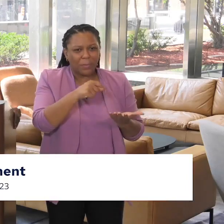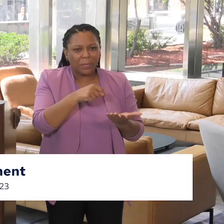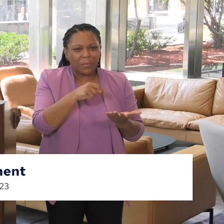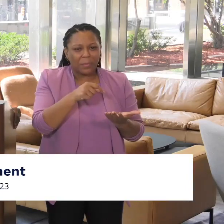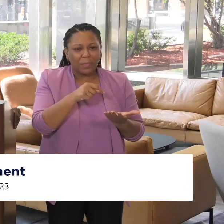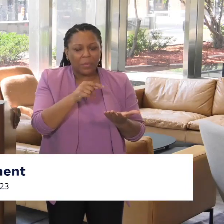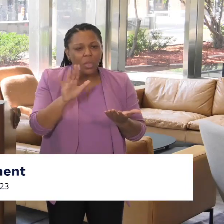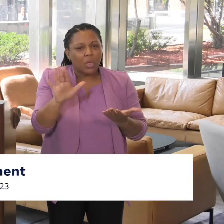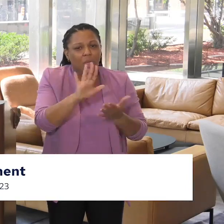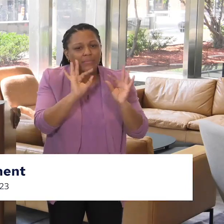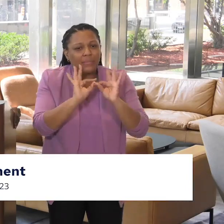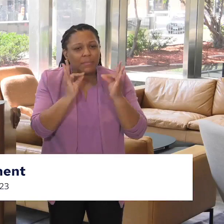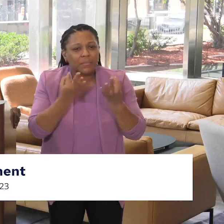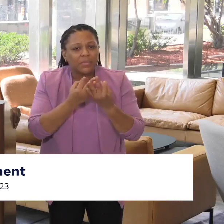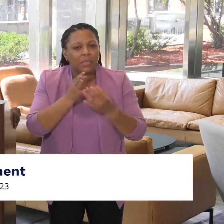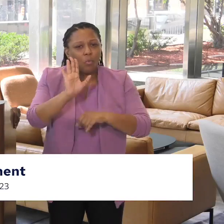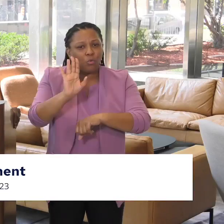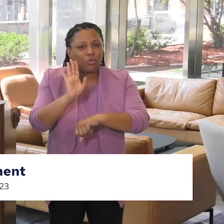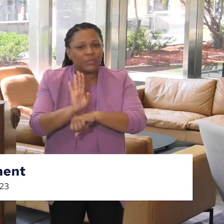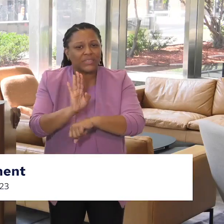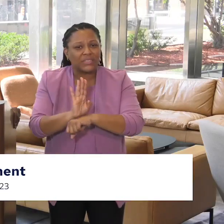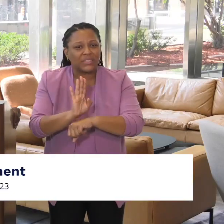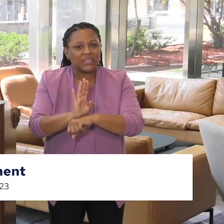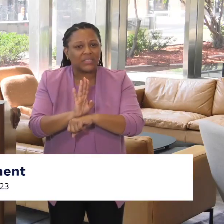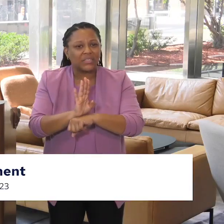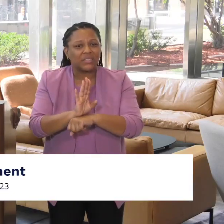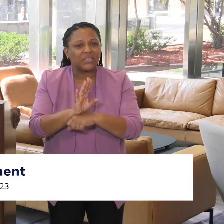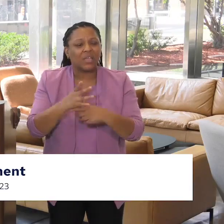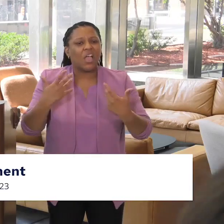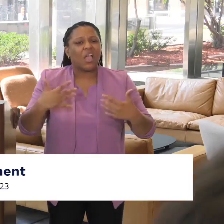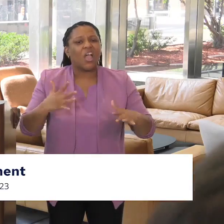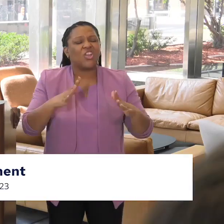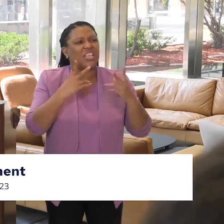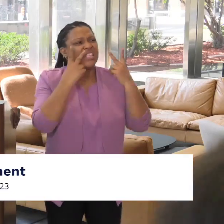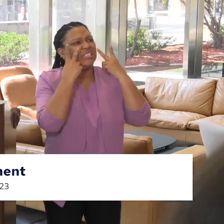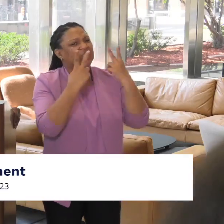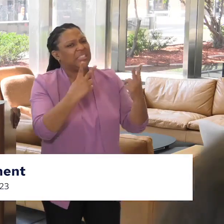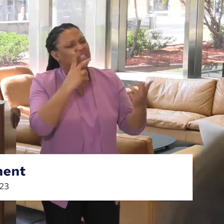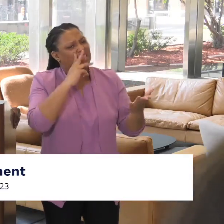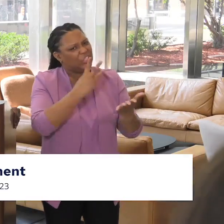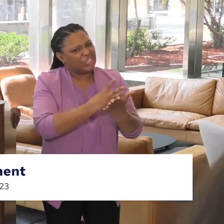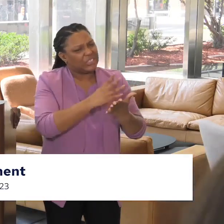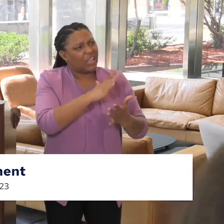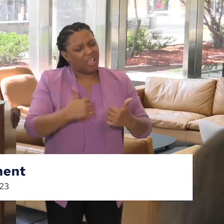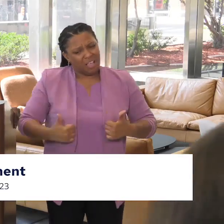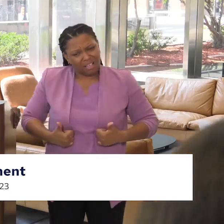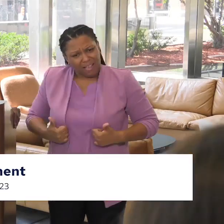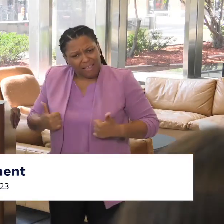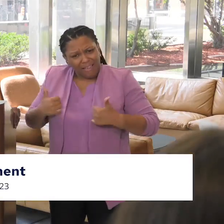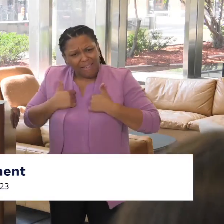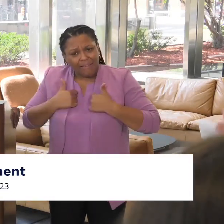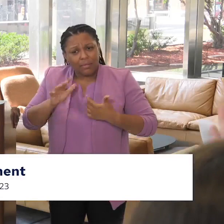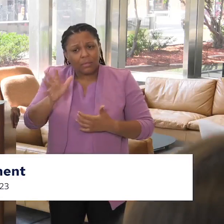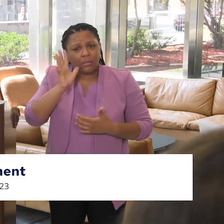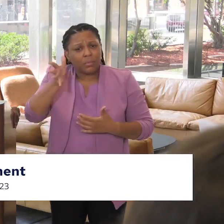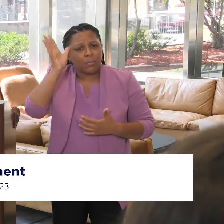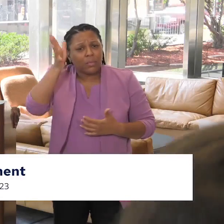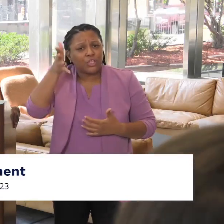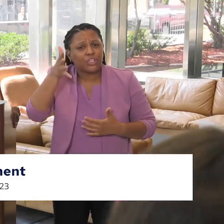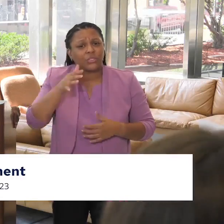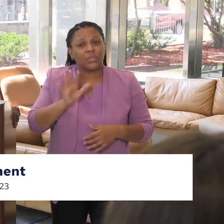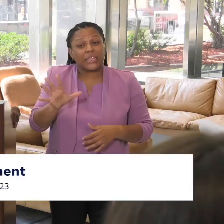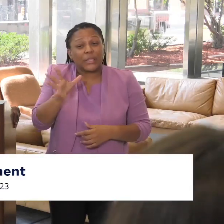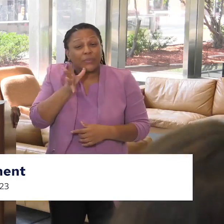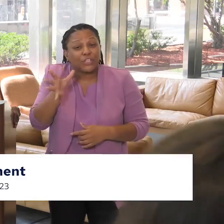families, the businesses, are folks who have seen all of their lives and even before that. For many of us, all of our parents' lives and all of